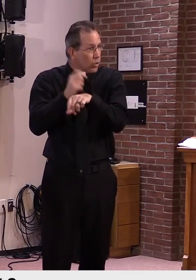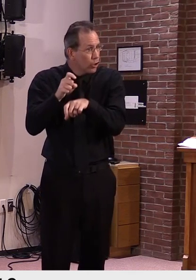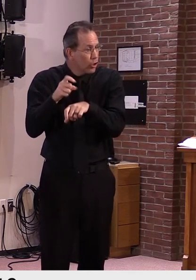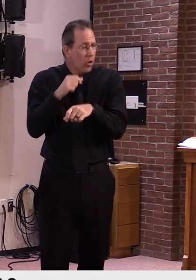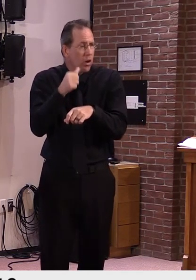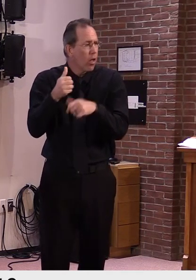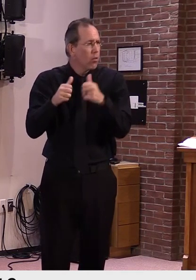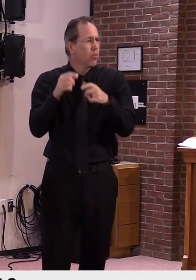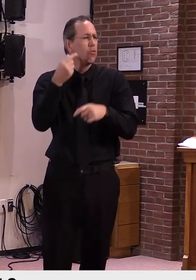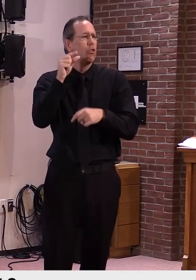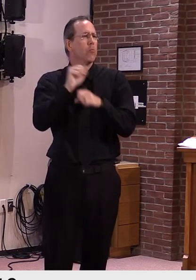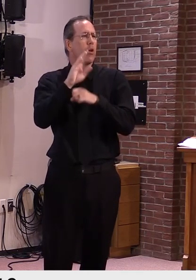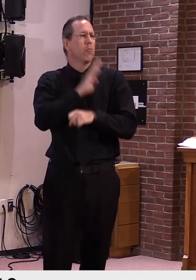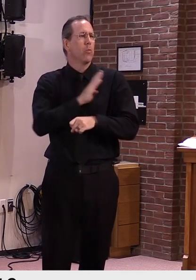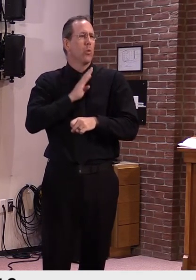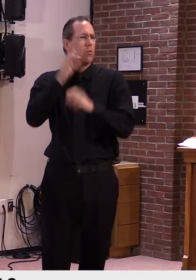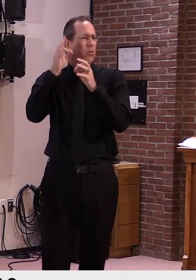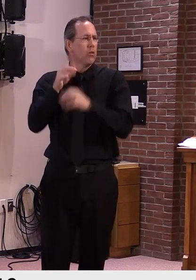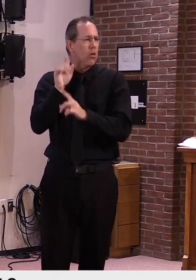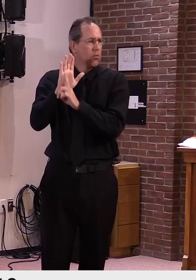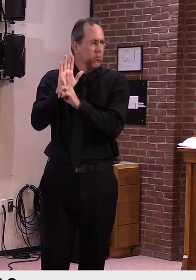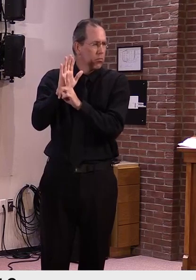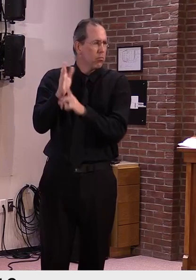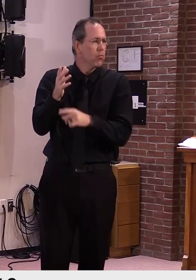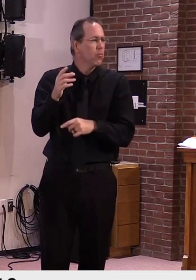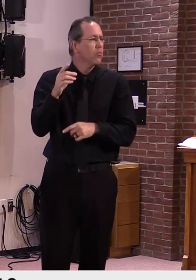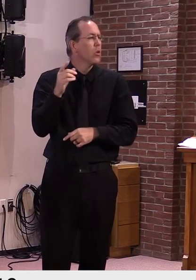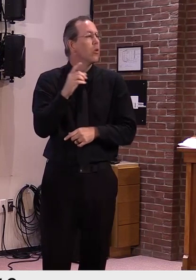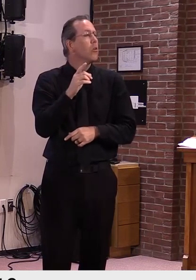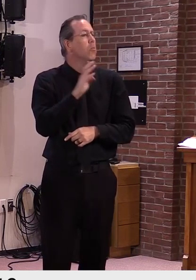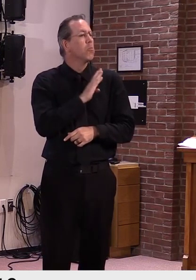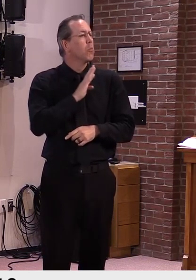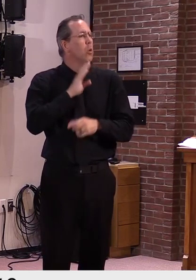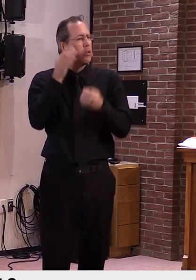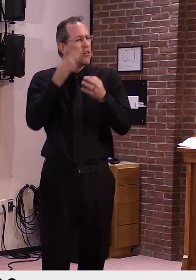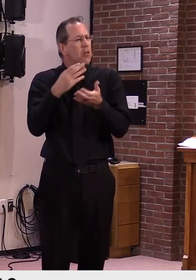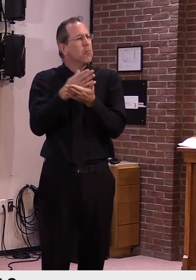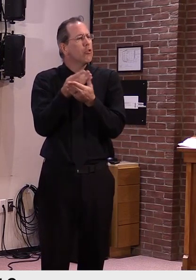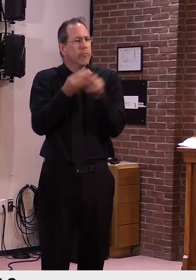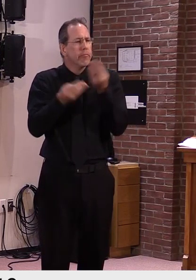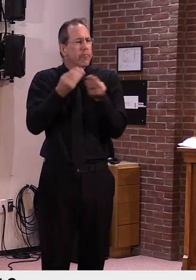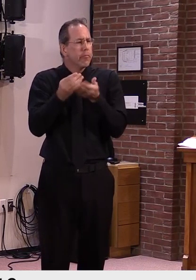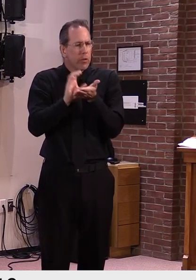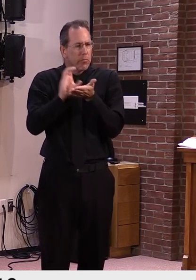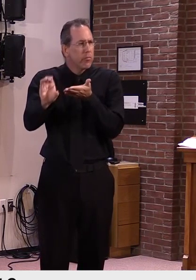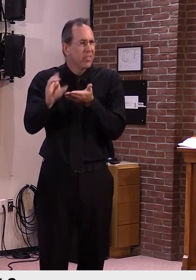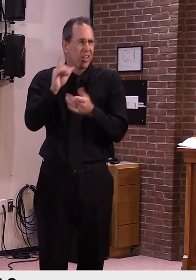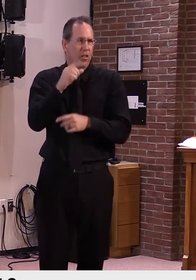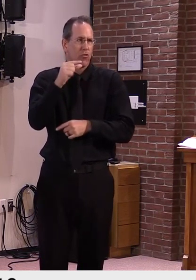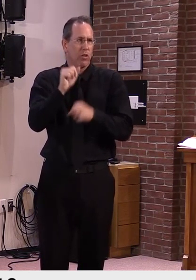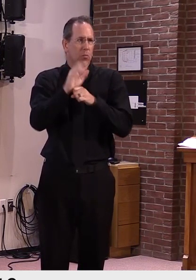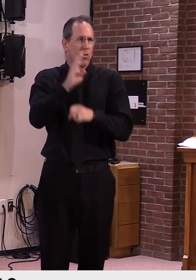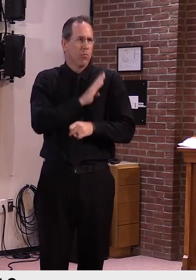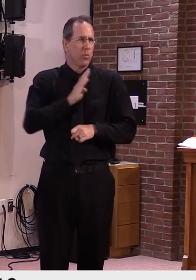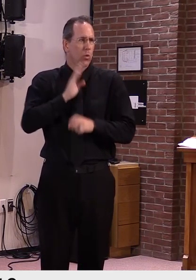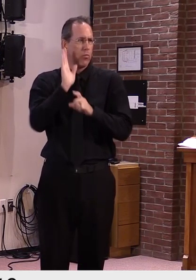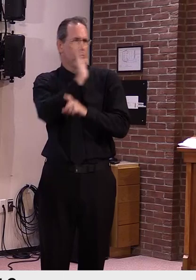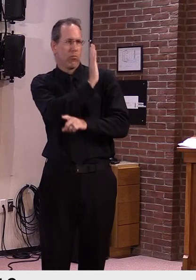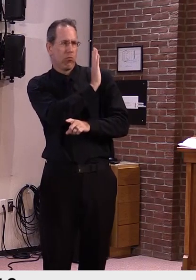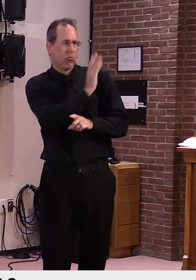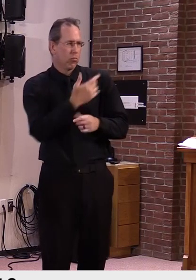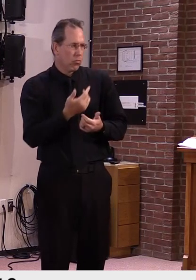approve their budget. But I want to get back to the issue of looking at healthcare, because I think it's important. I think